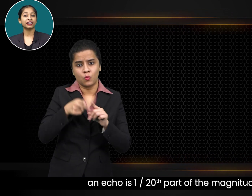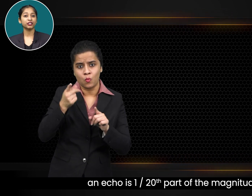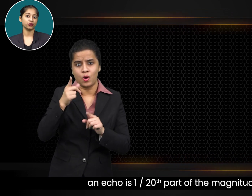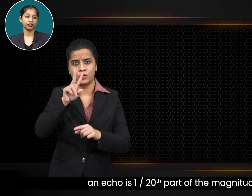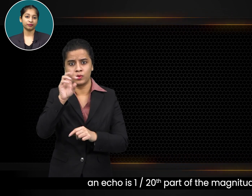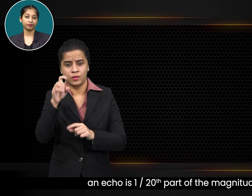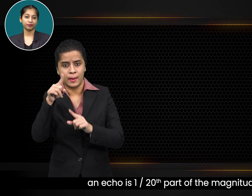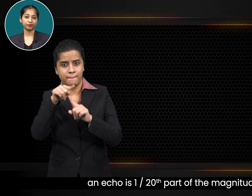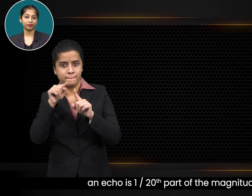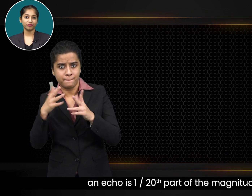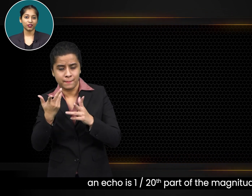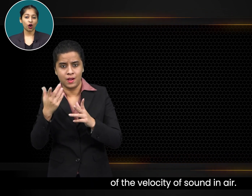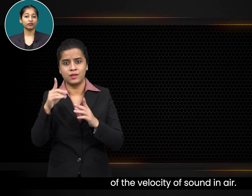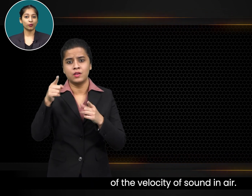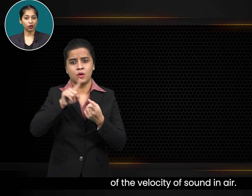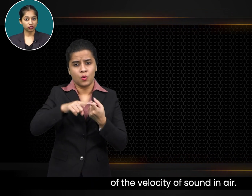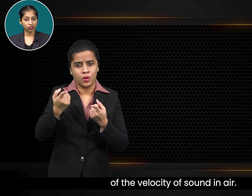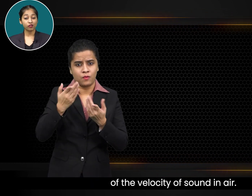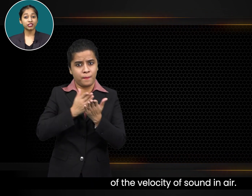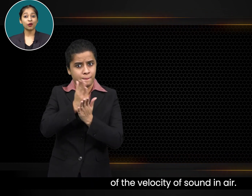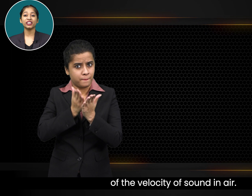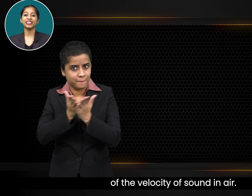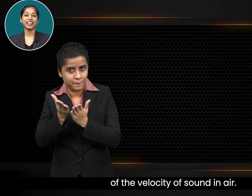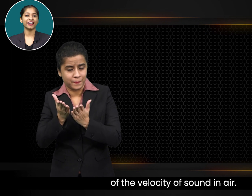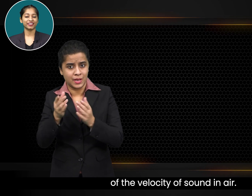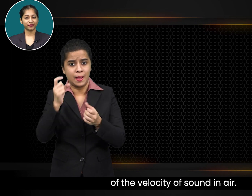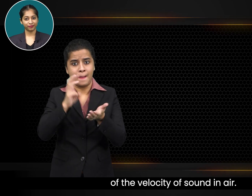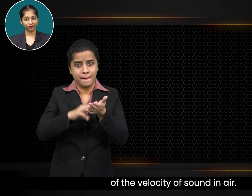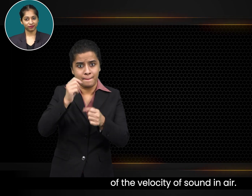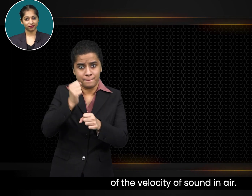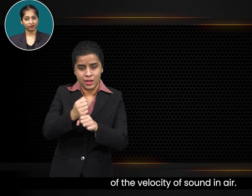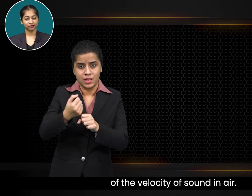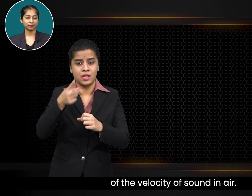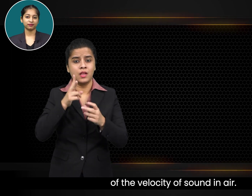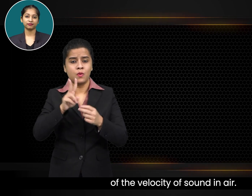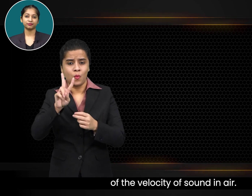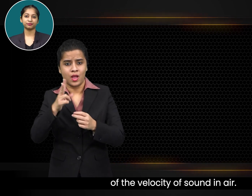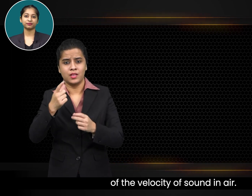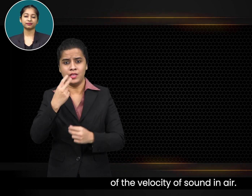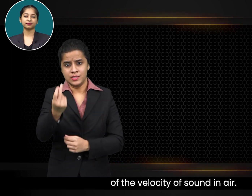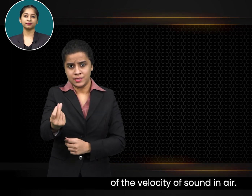the magnitude of the velocity of sound in air.